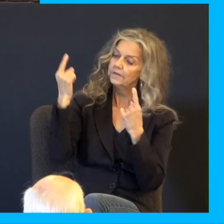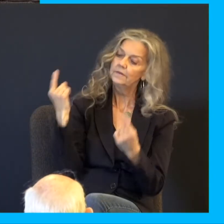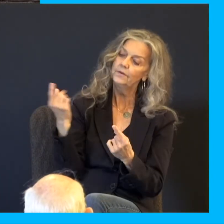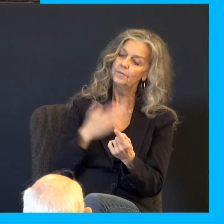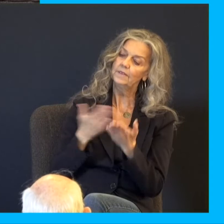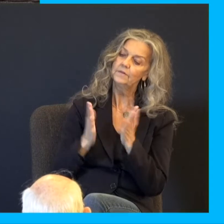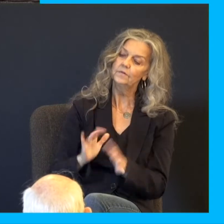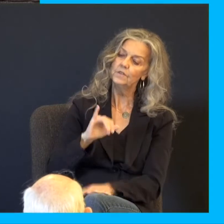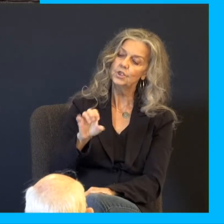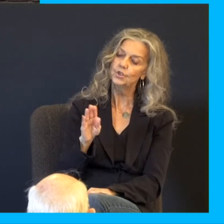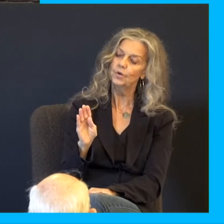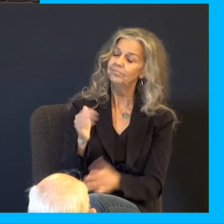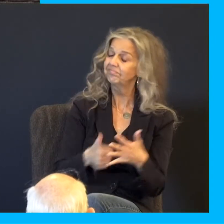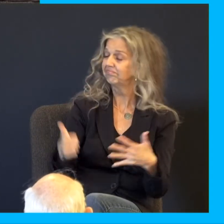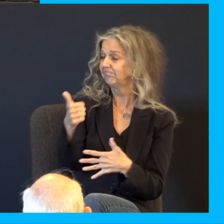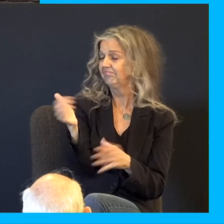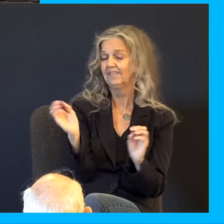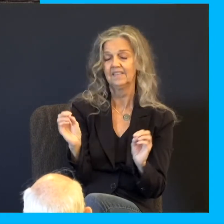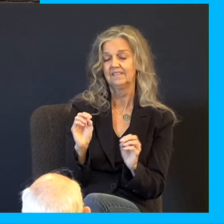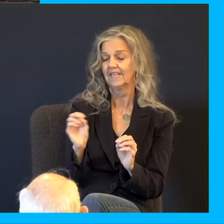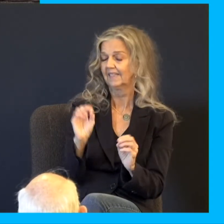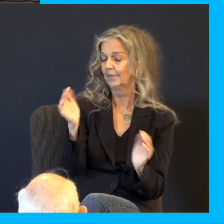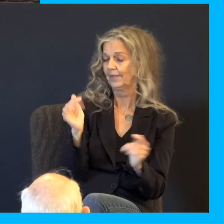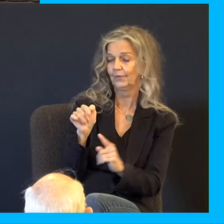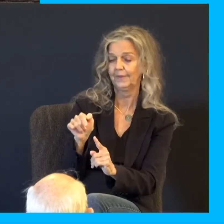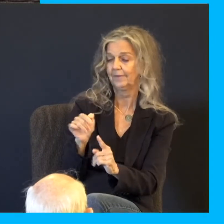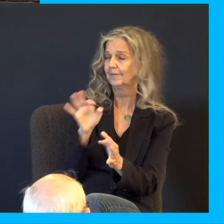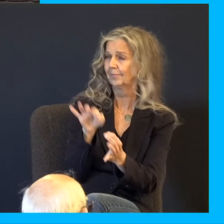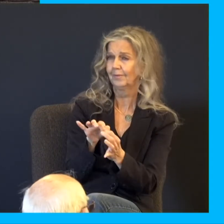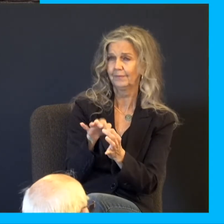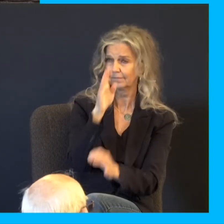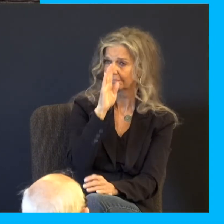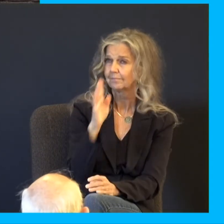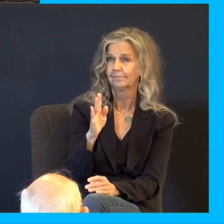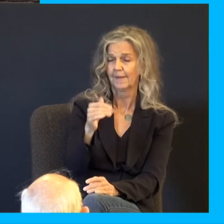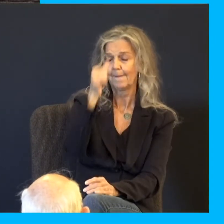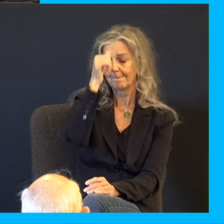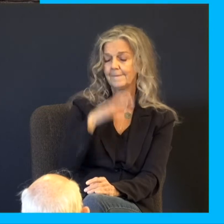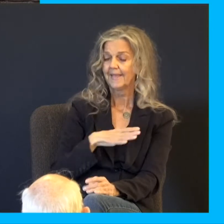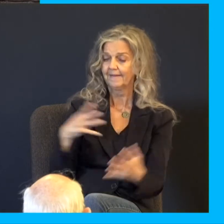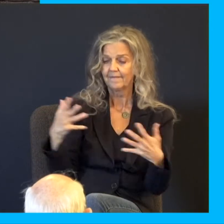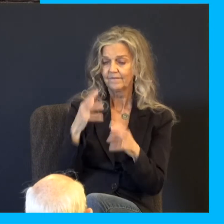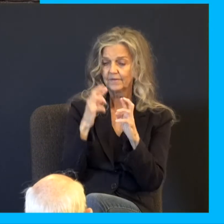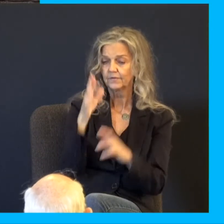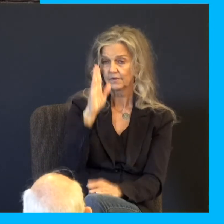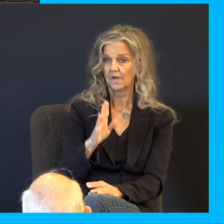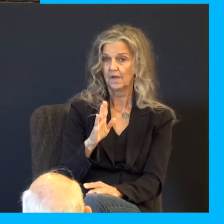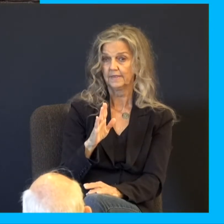that there is none like him in the earth, a perfect and an upright man, one that feareth God and escheweth evil? And still he holdeth fast